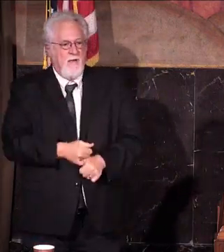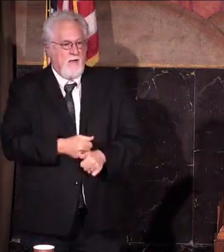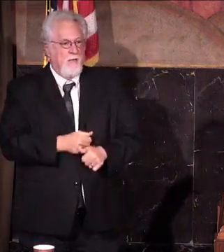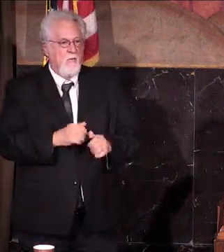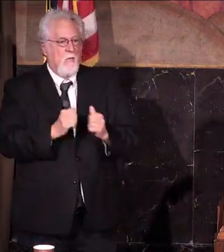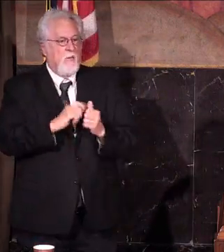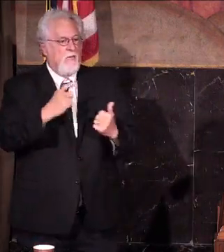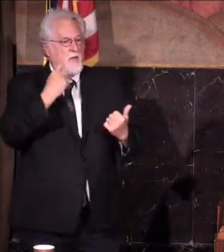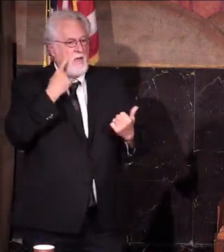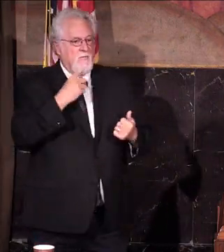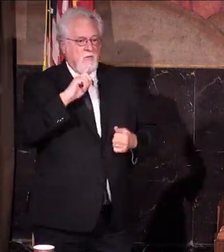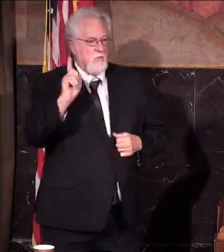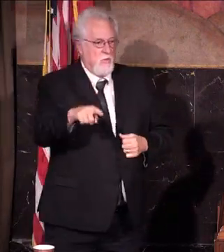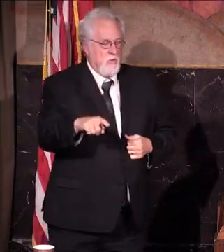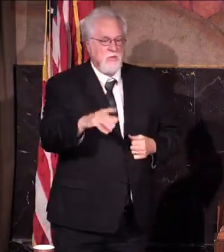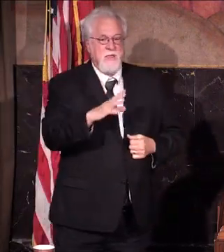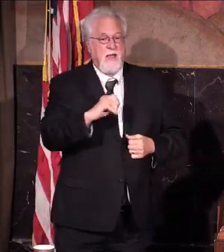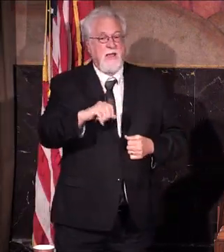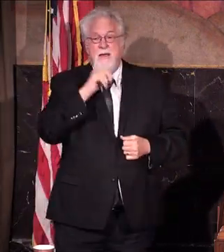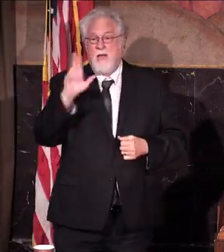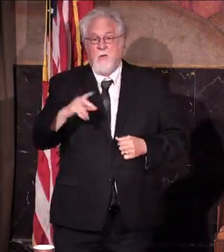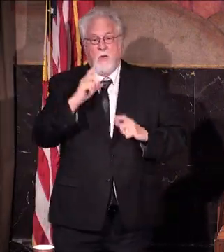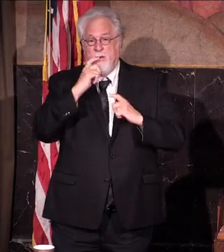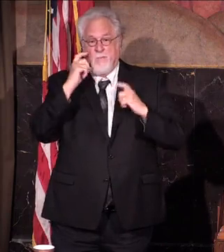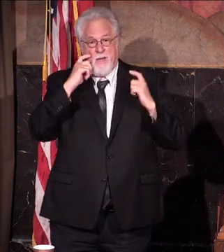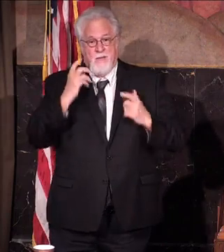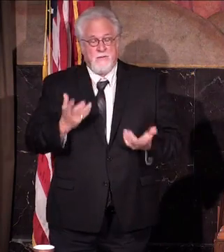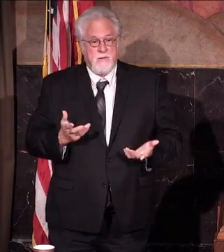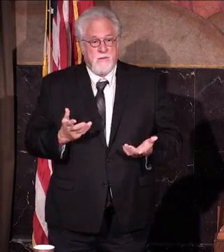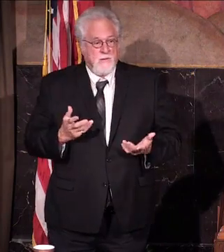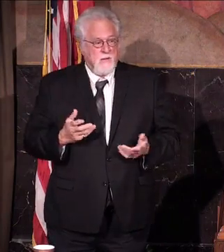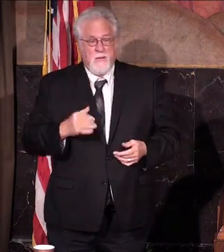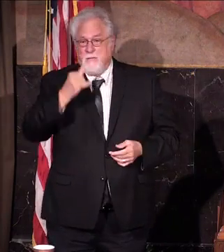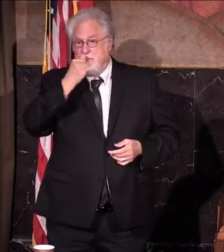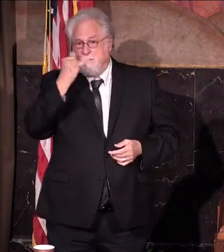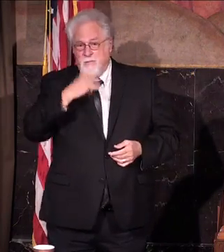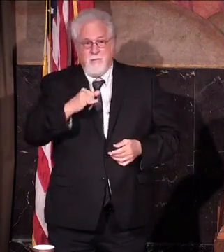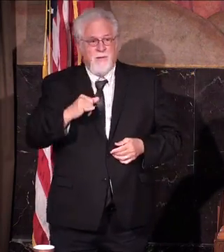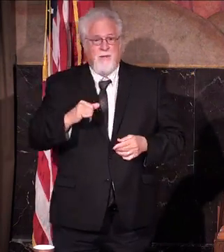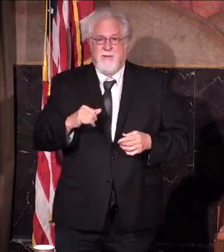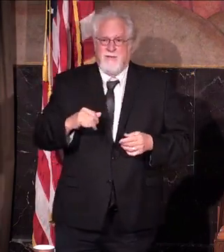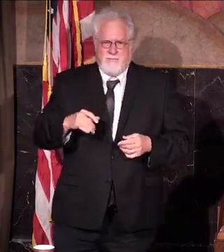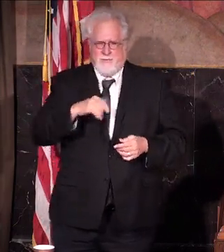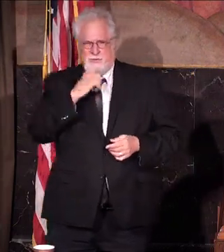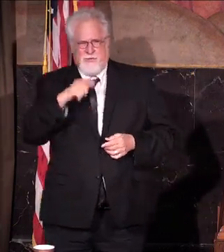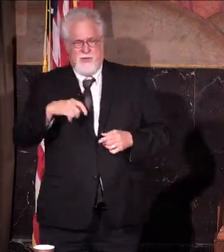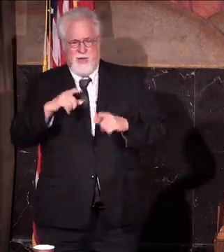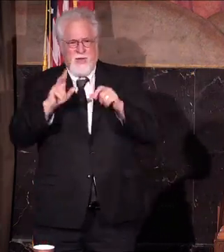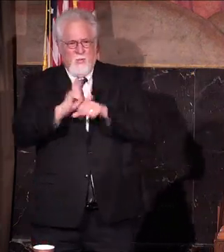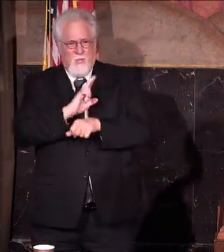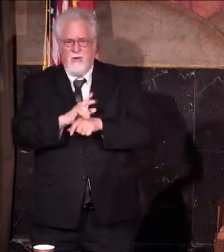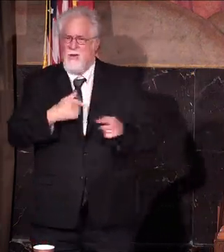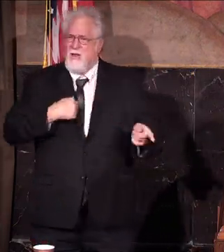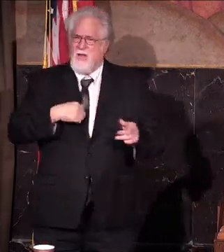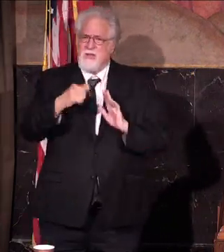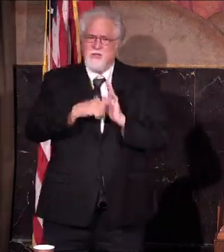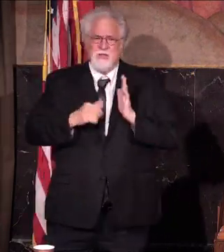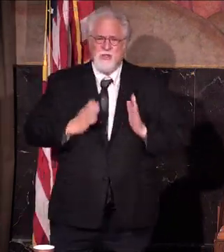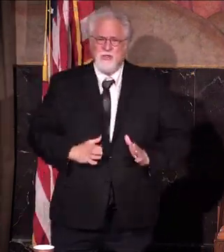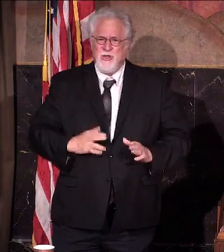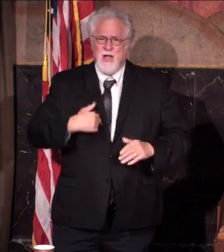with the governor's orders, and not wanting to wear a mask. It's ridiculous to say that one should not wear a mask. As a surgeon, I've